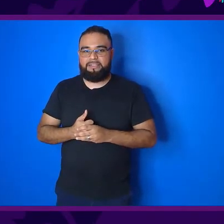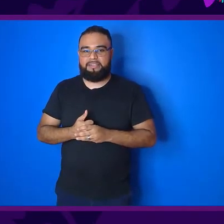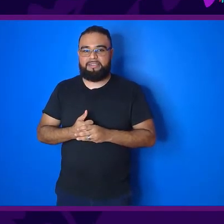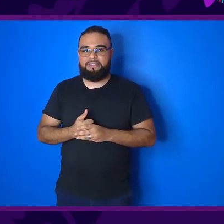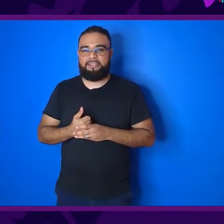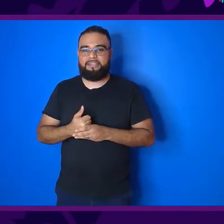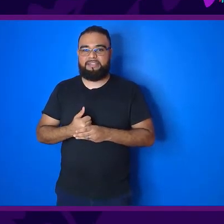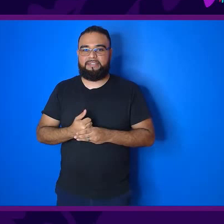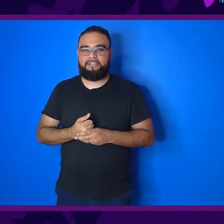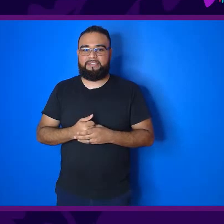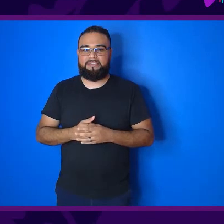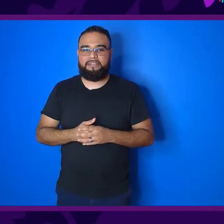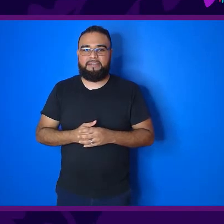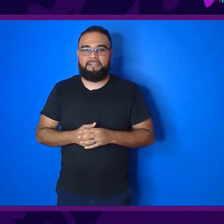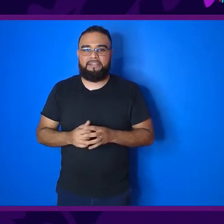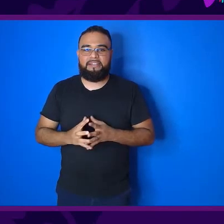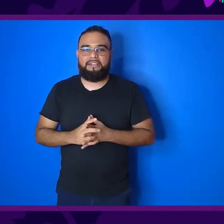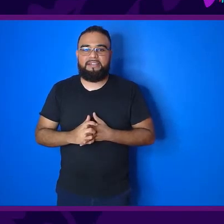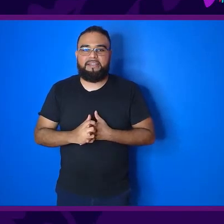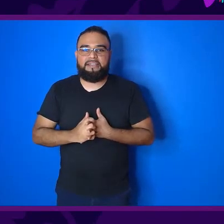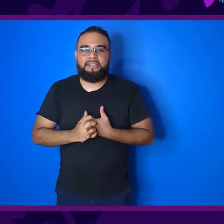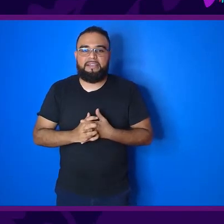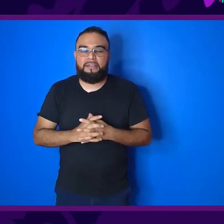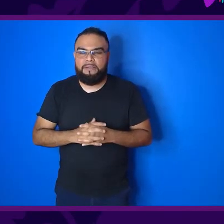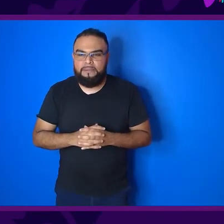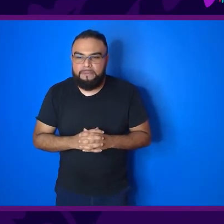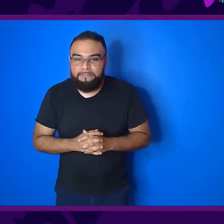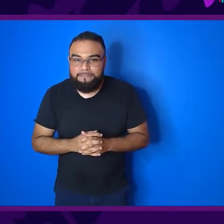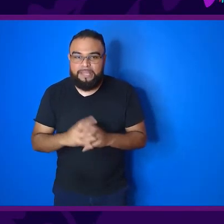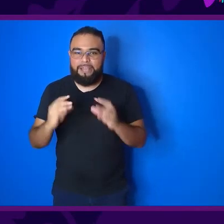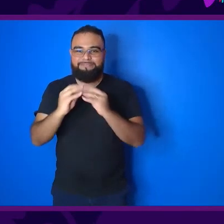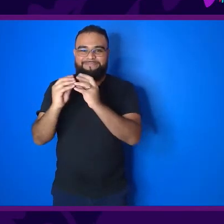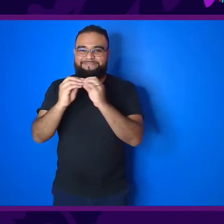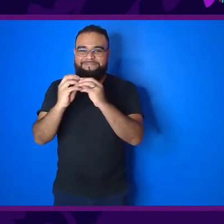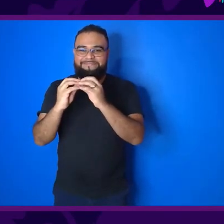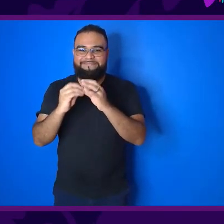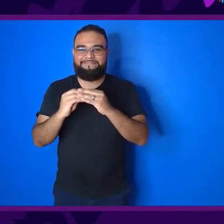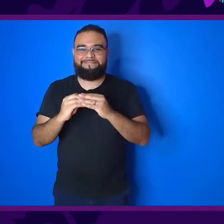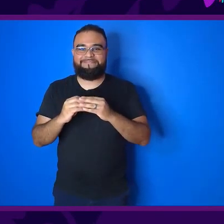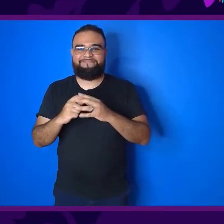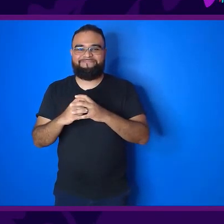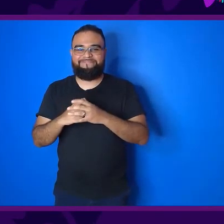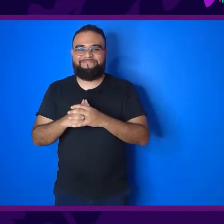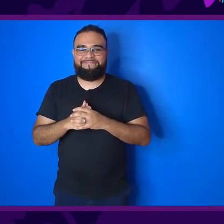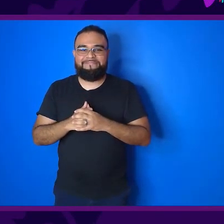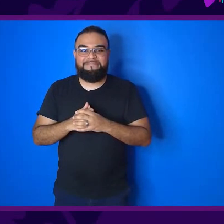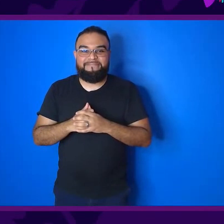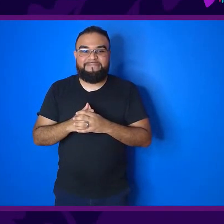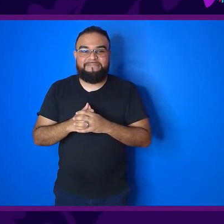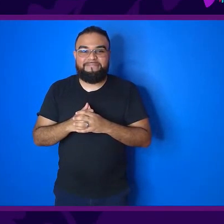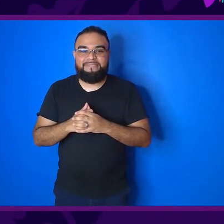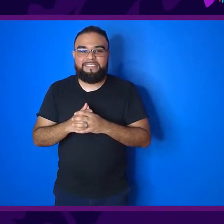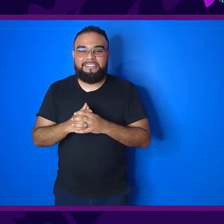Thank you. Thank you. Martin Sheen come along? Yeah. Yeah. Should I stay on or?